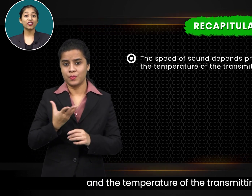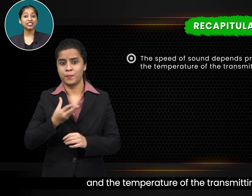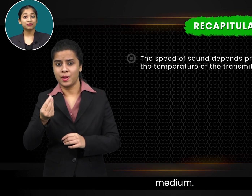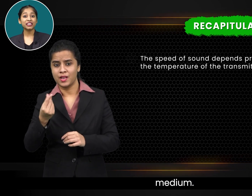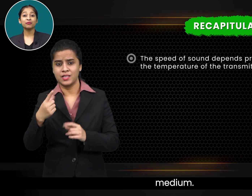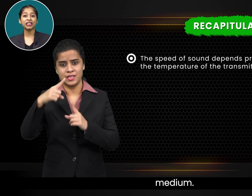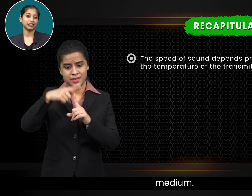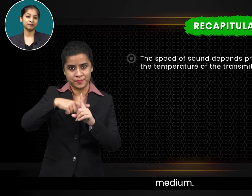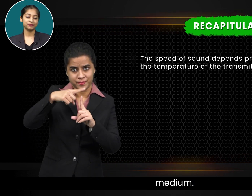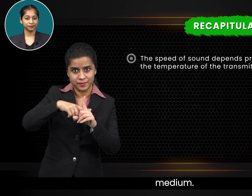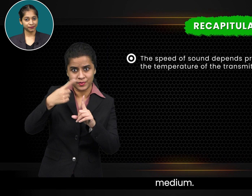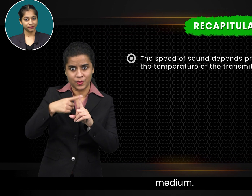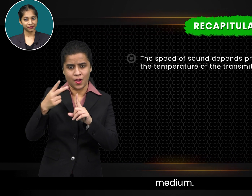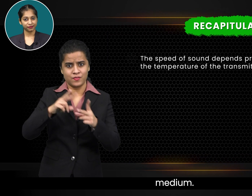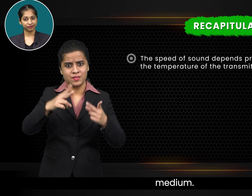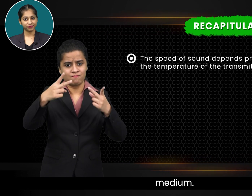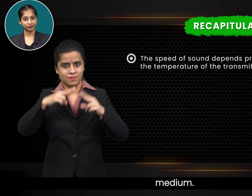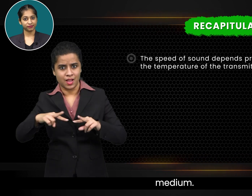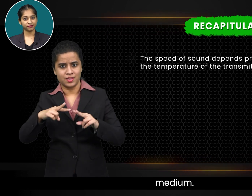of the transmitting medium.